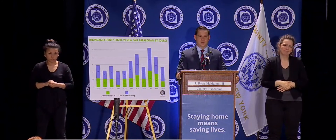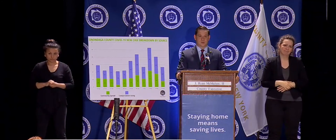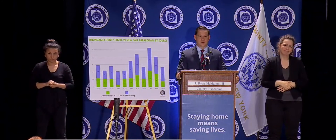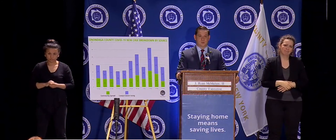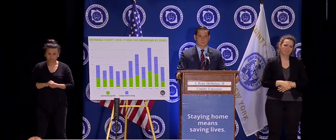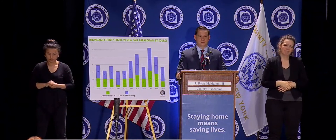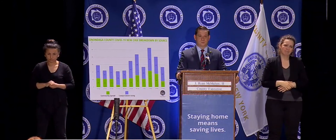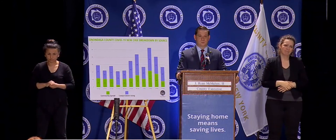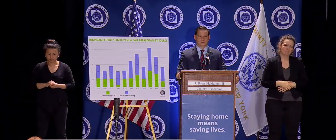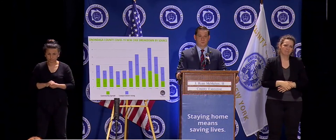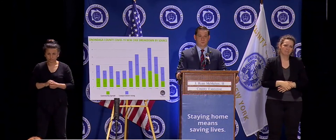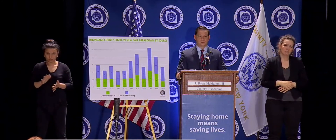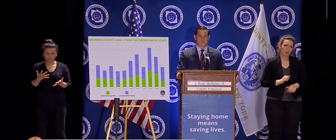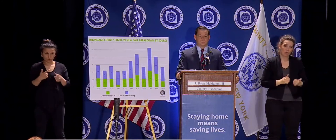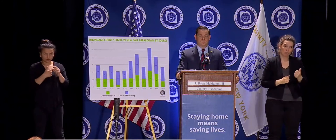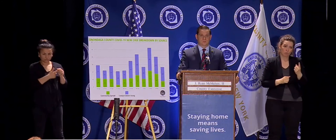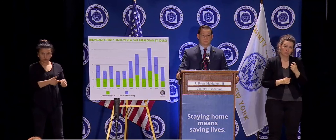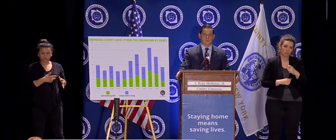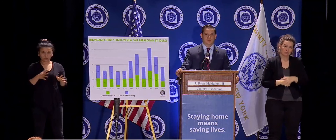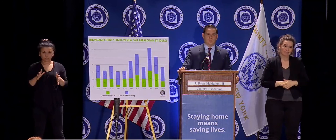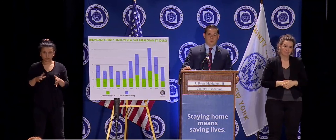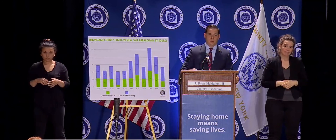Other questions?